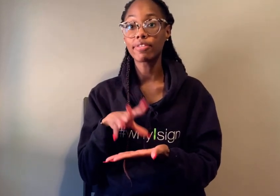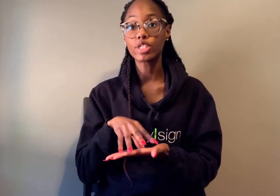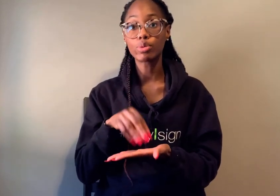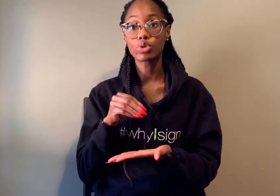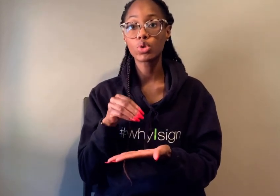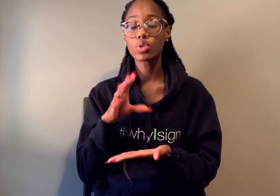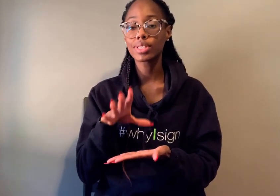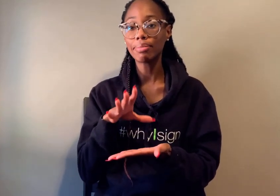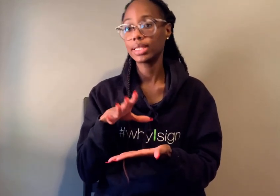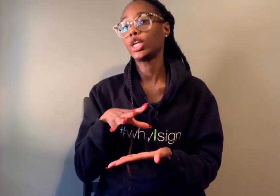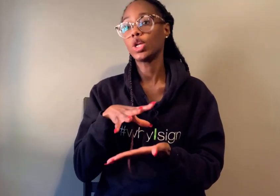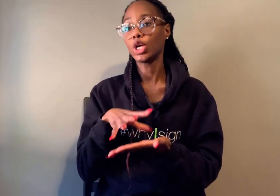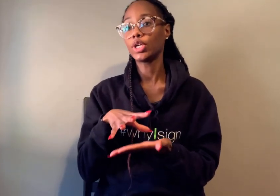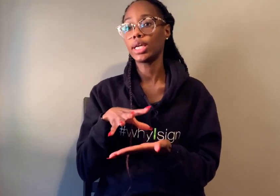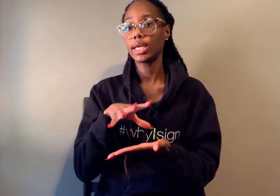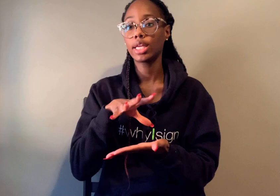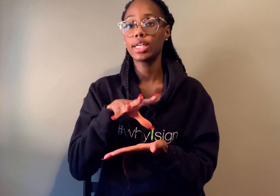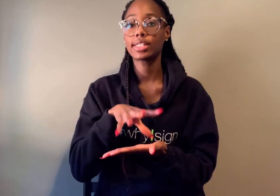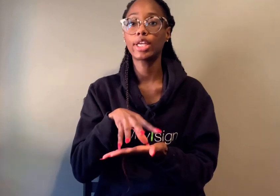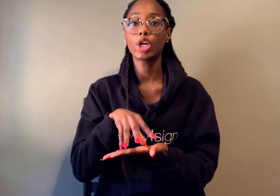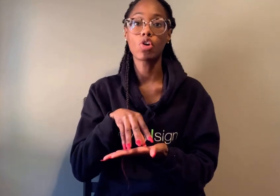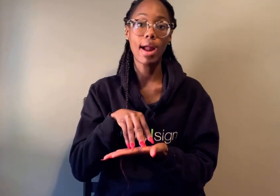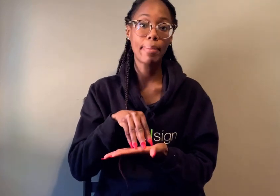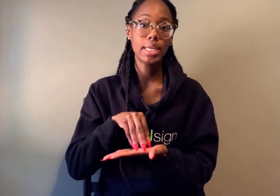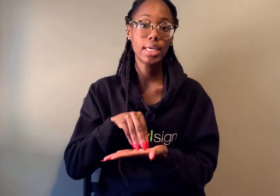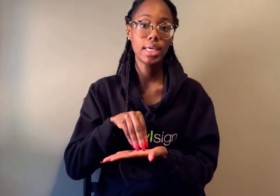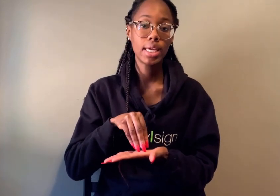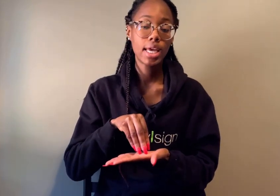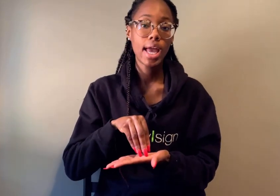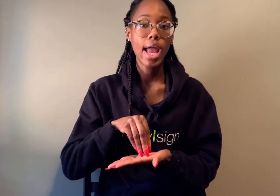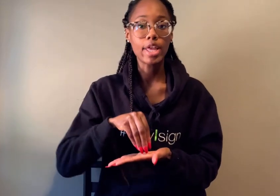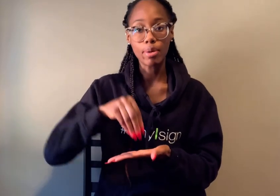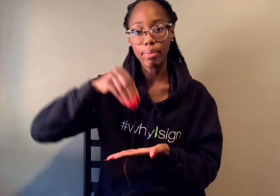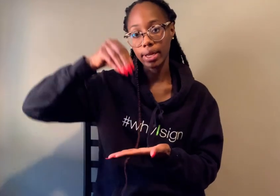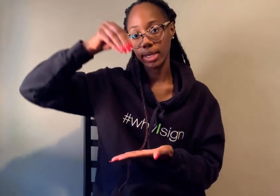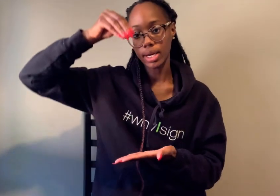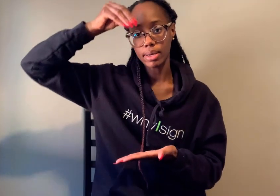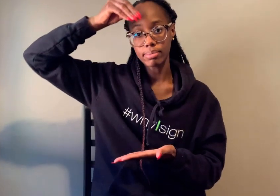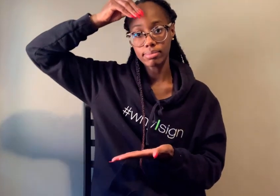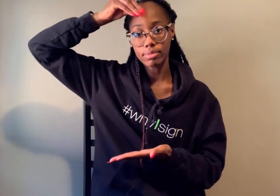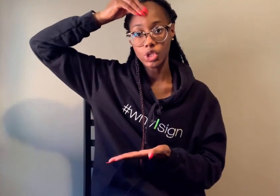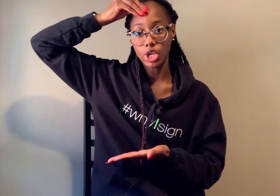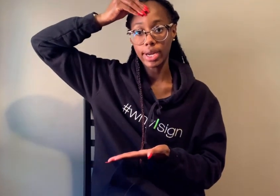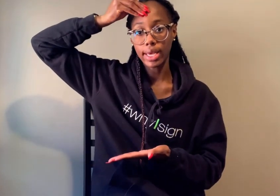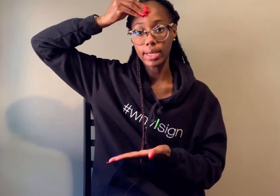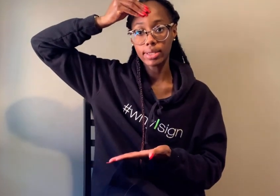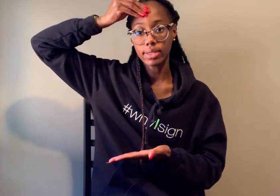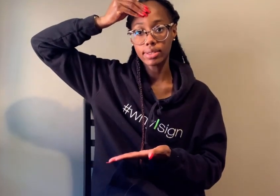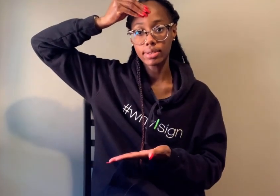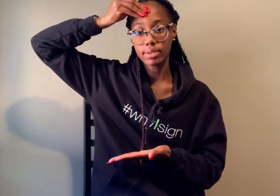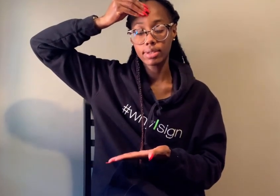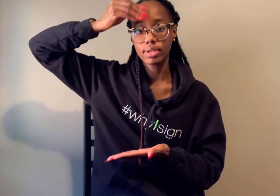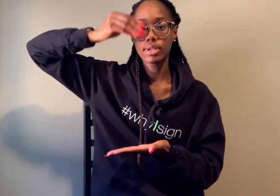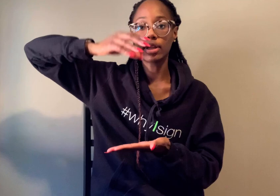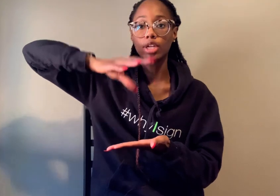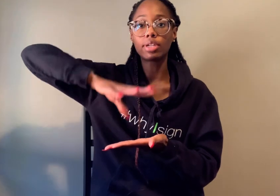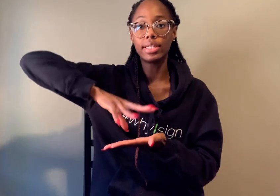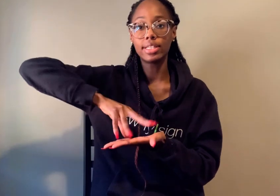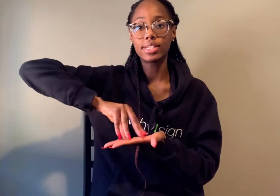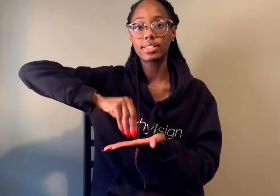invisible tool, something you're learning. It's like you're grabbing it and you're bringing it up to your head. Literally, this is the